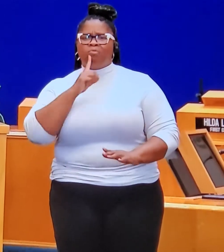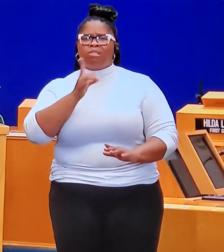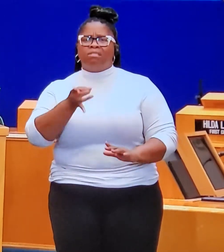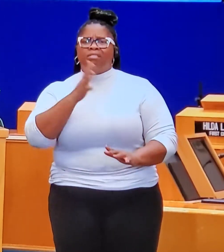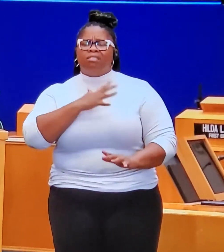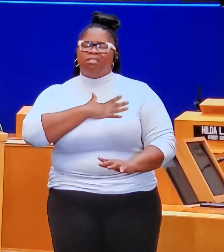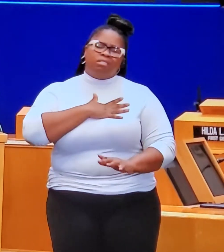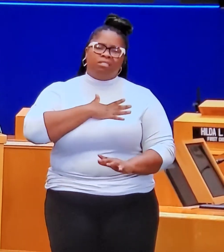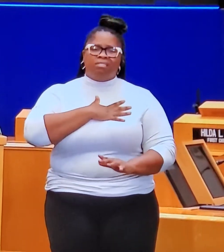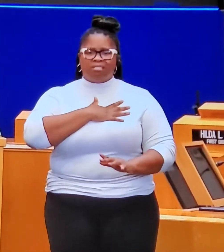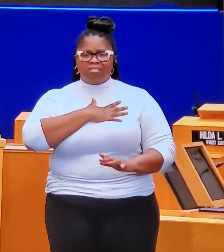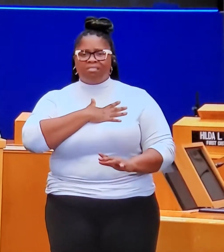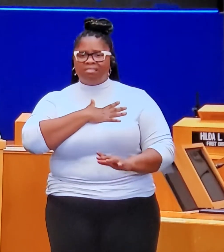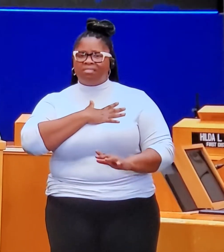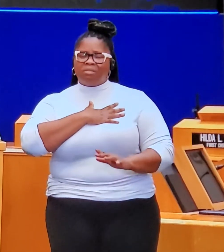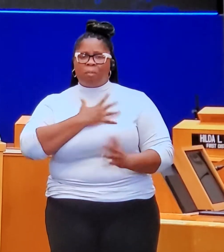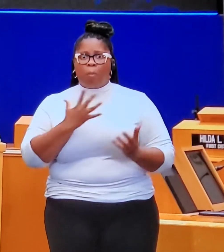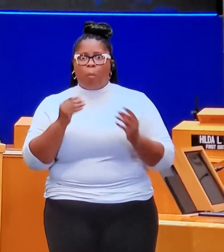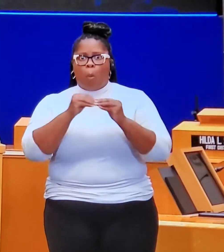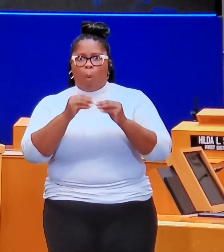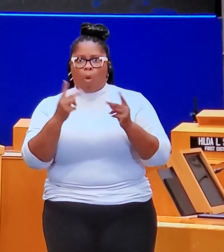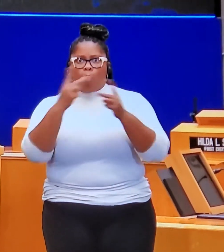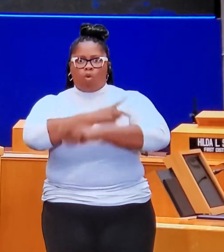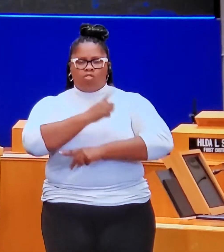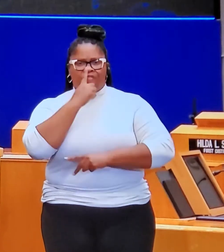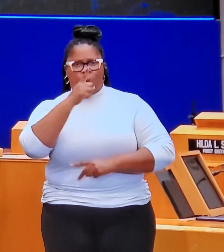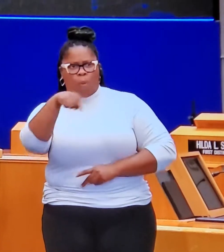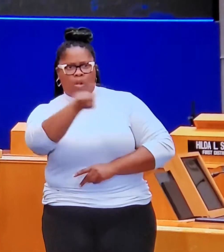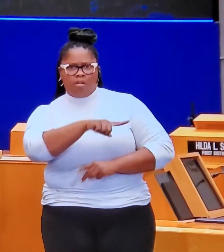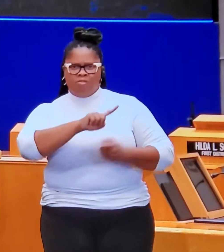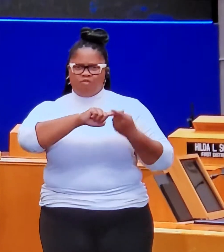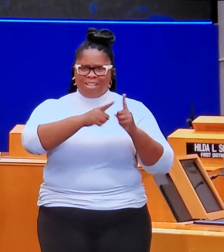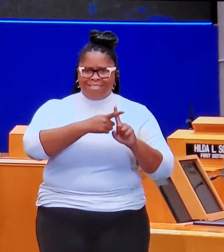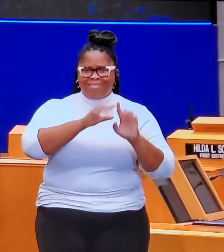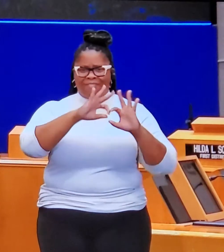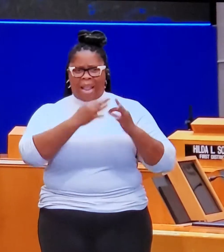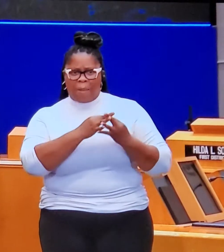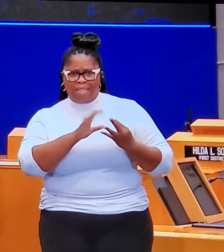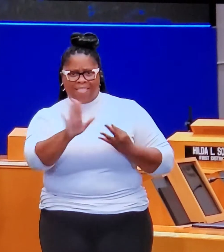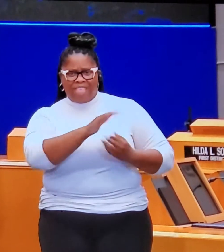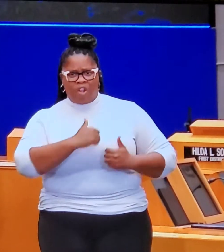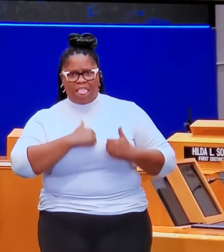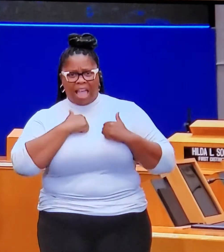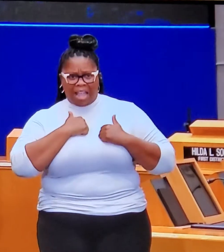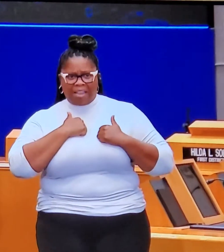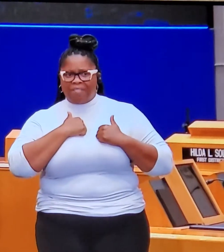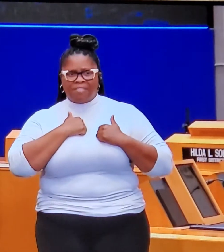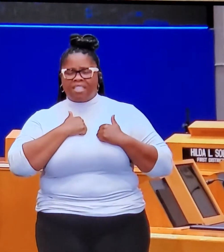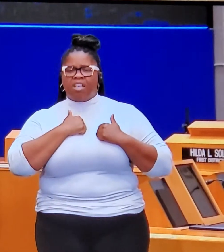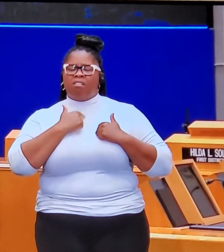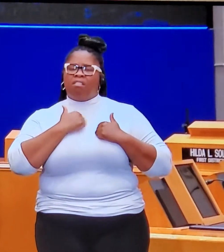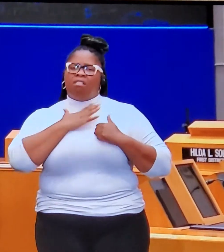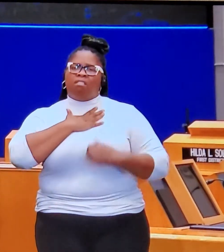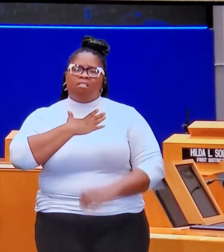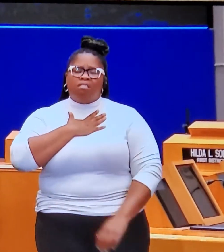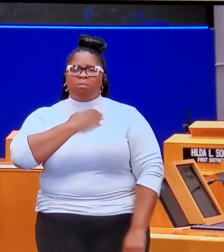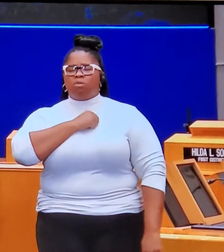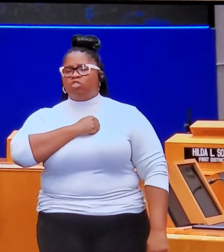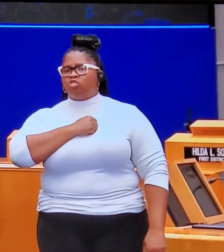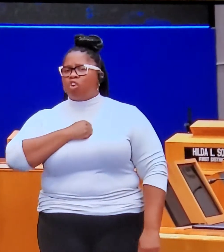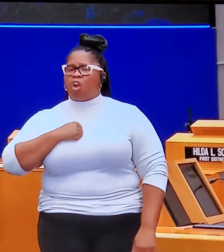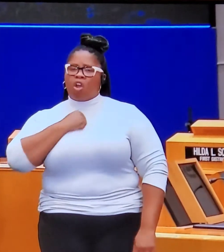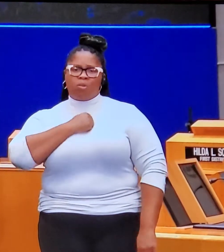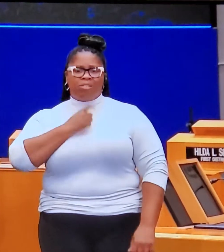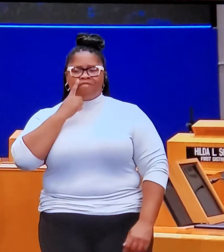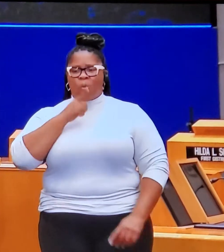devastating for the lives of the families and friends who've experienced this tremendous loss. I'm so very sorry for